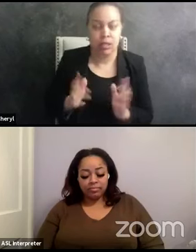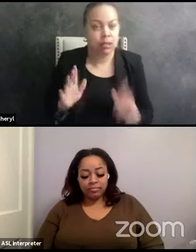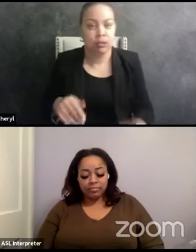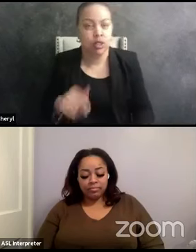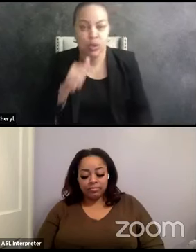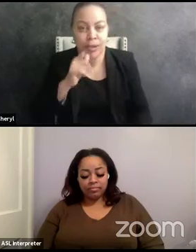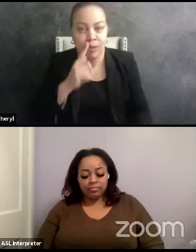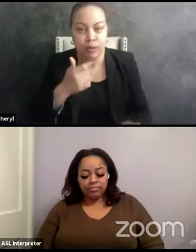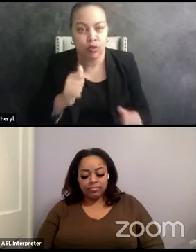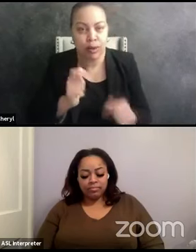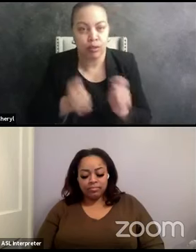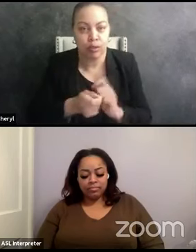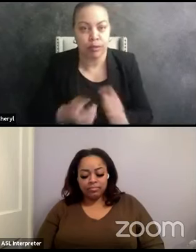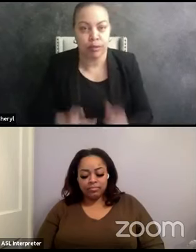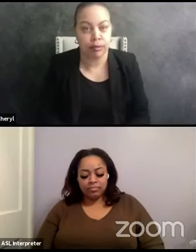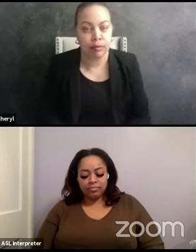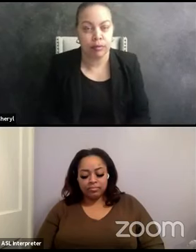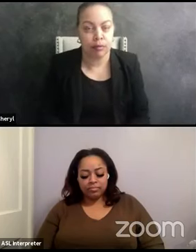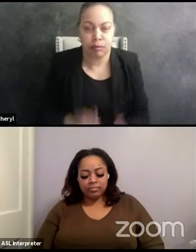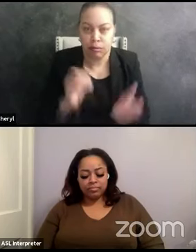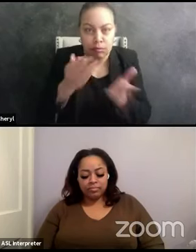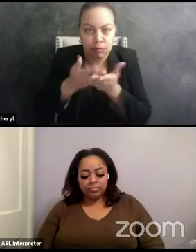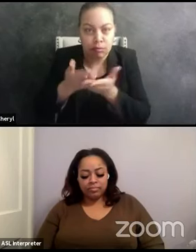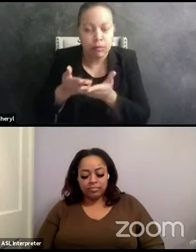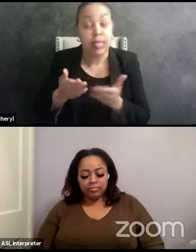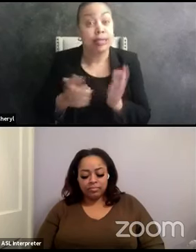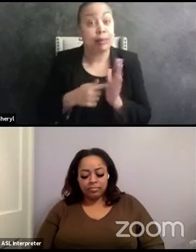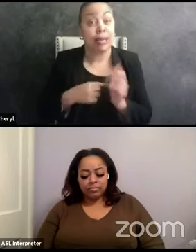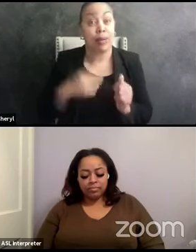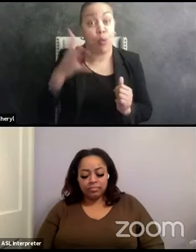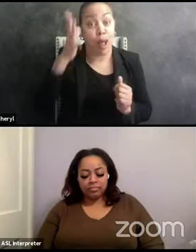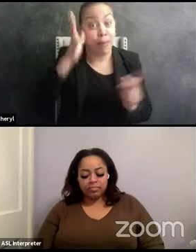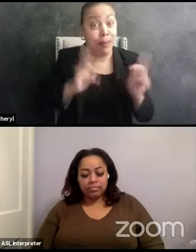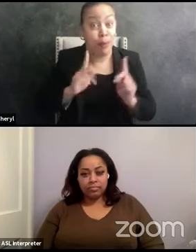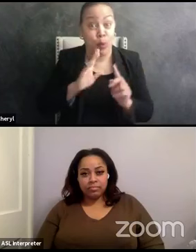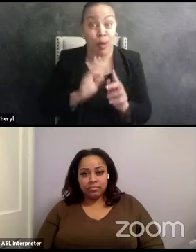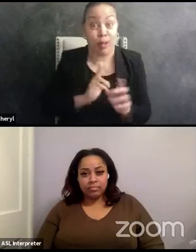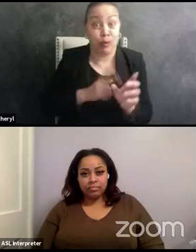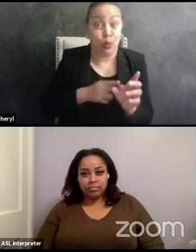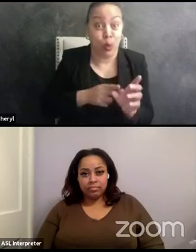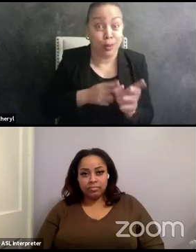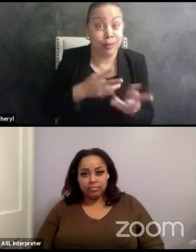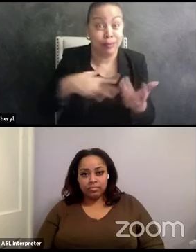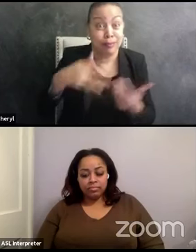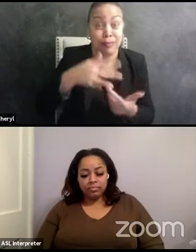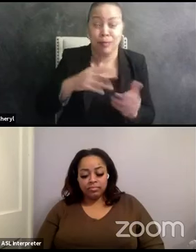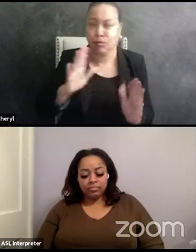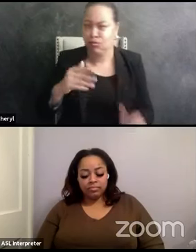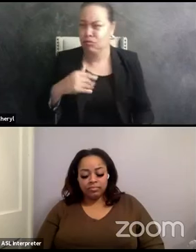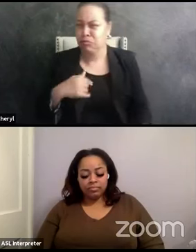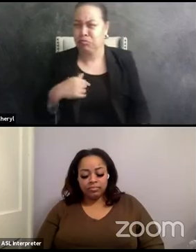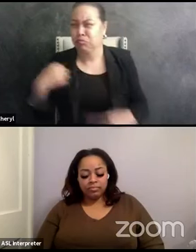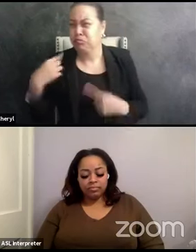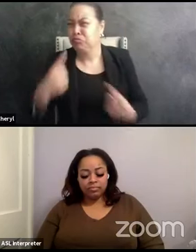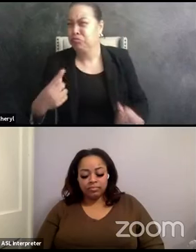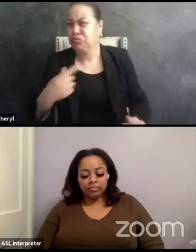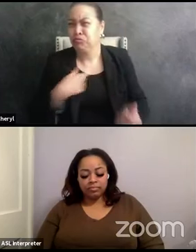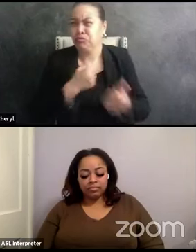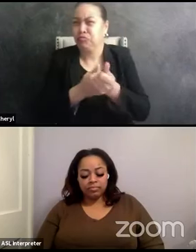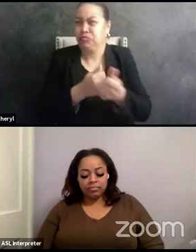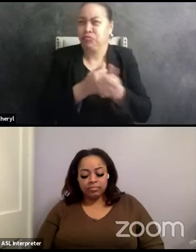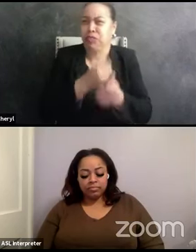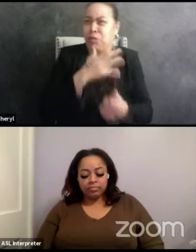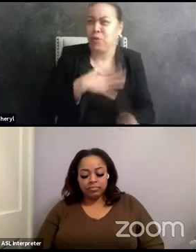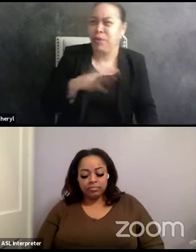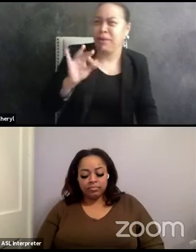times white dudes will come into the midst and act like they were born perfect feminists, and you know that's not true. So